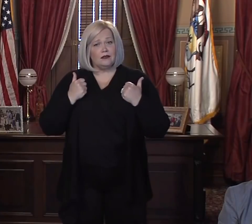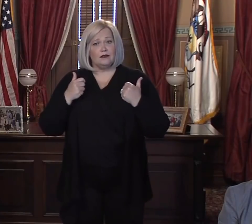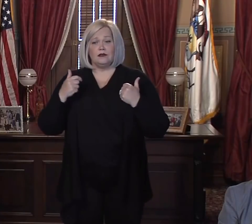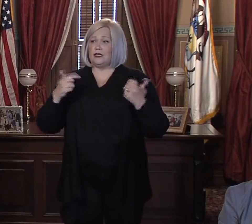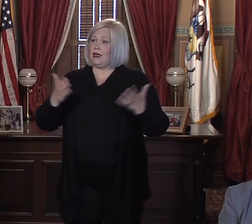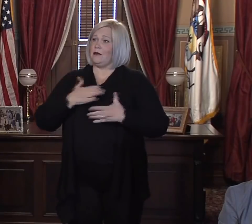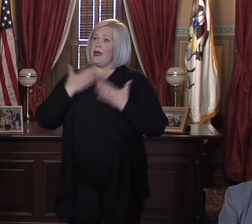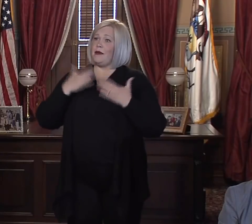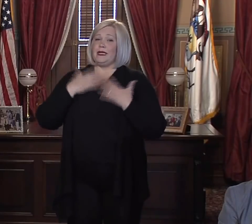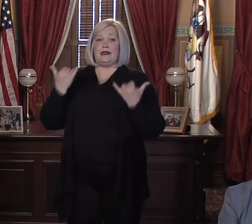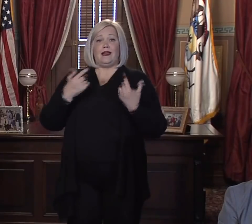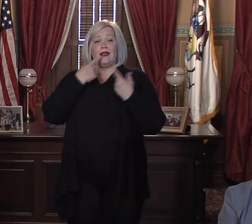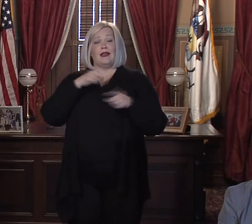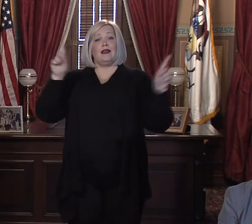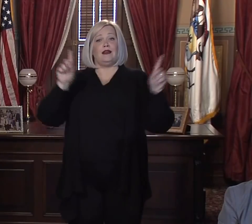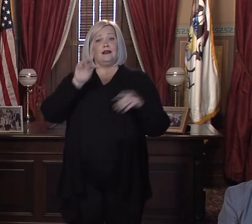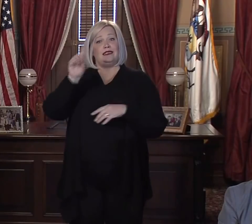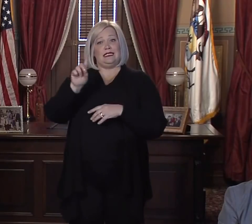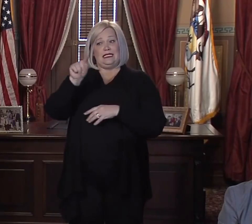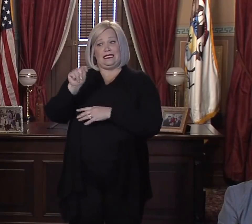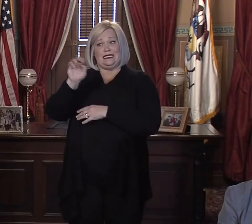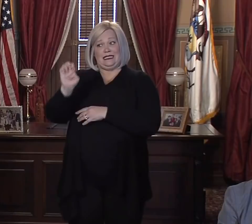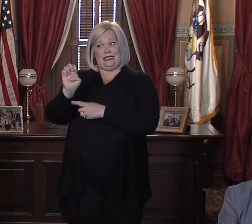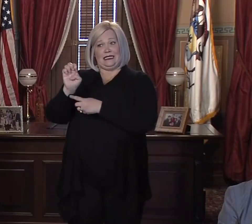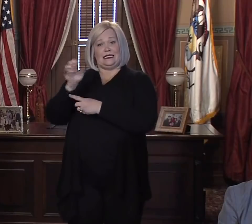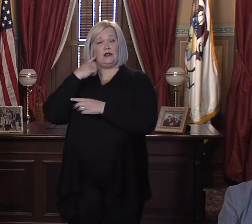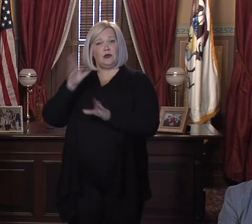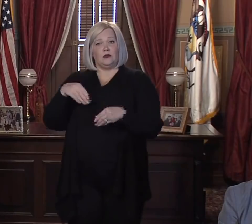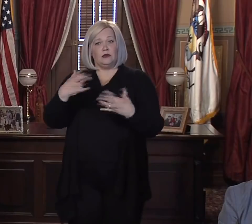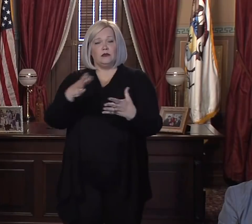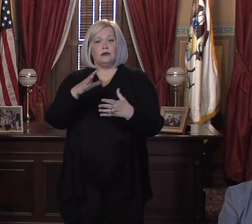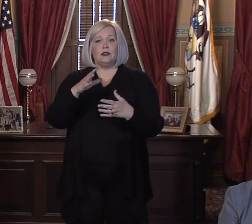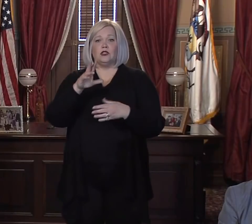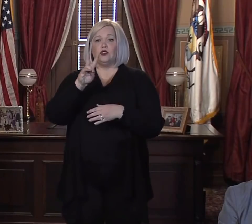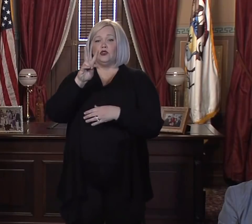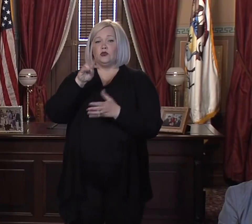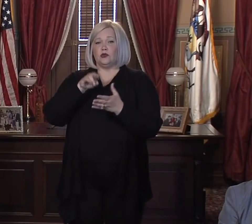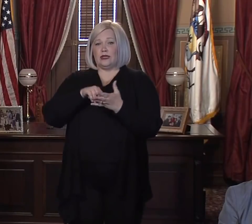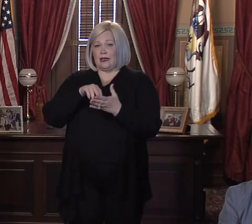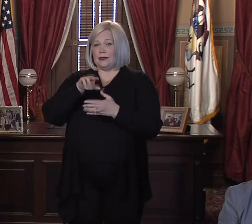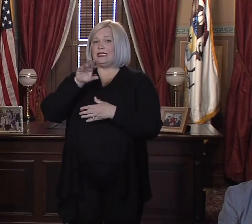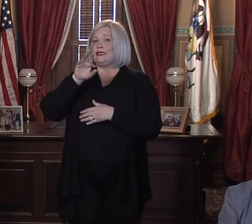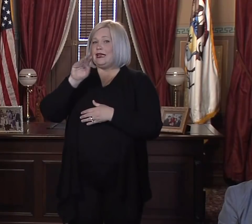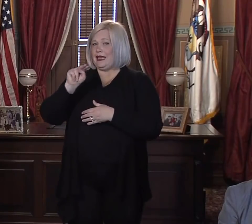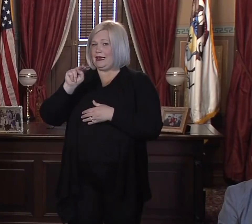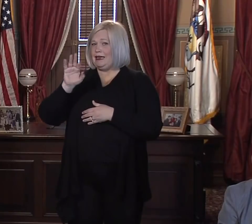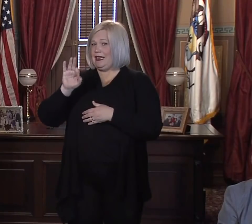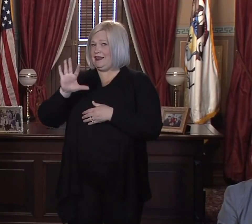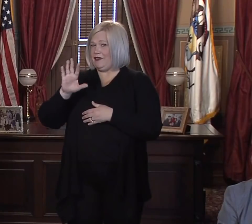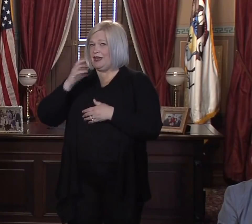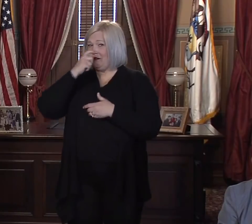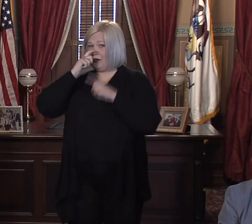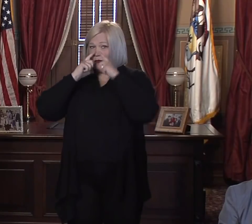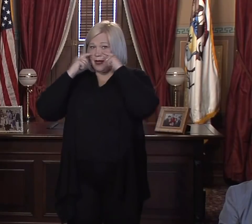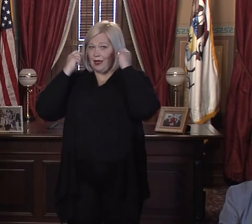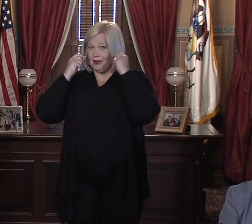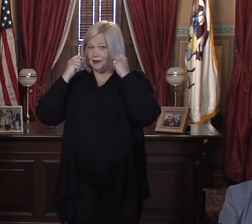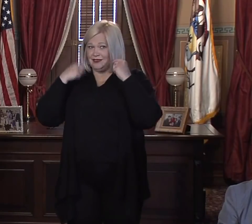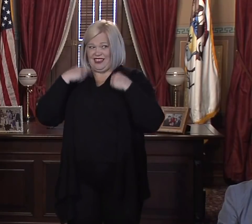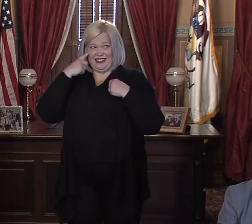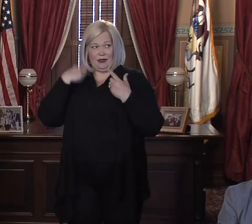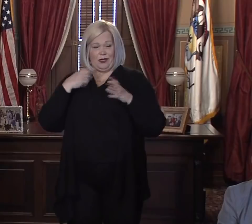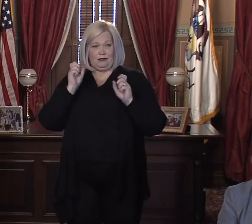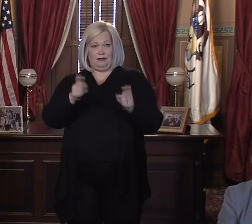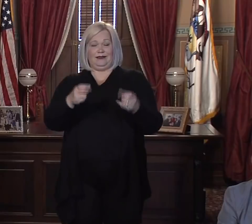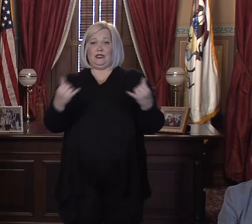DTE has announced that they are going to be delivering 2,095,000 masks, I believe today, that will help